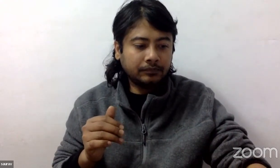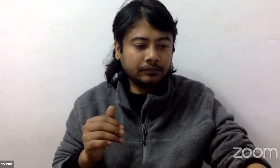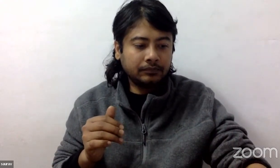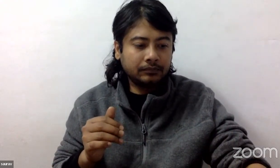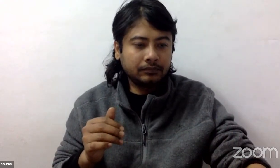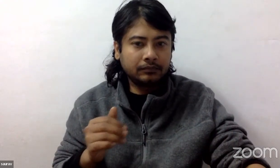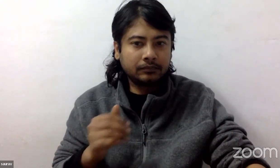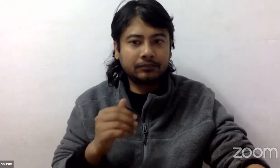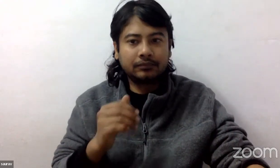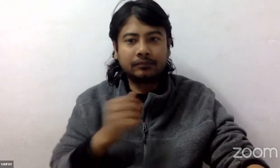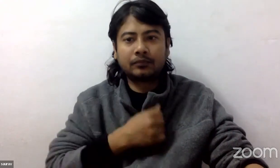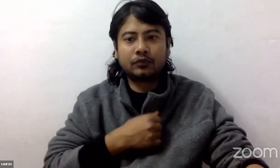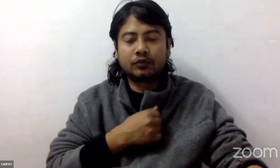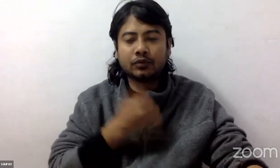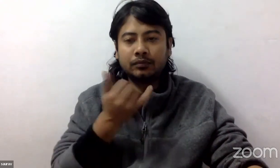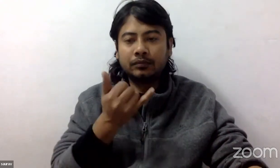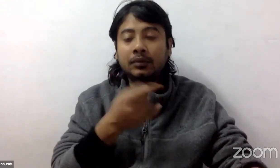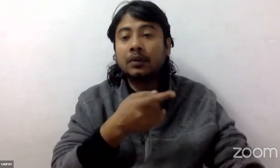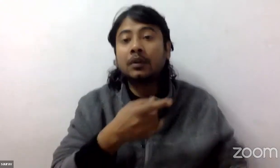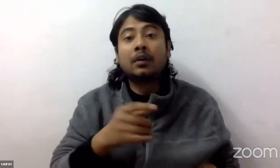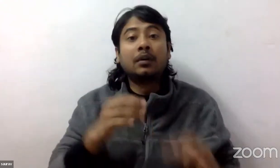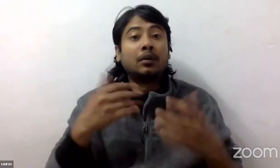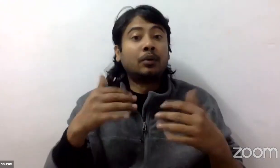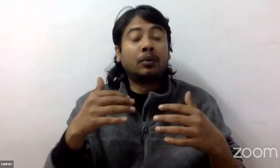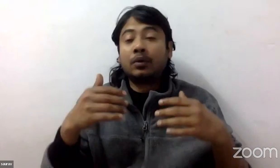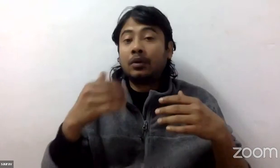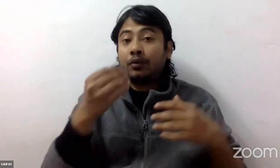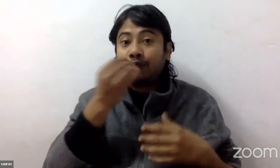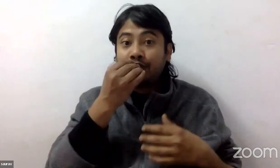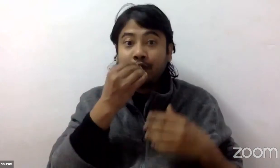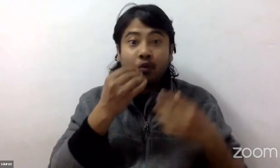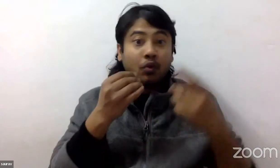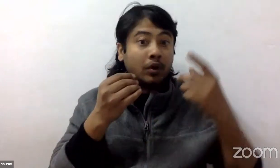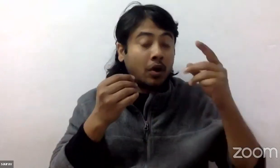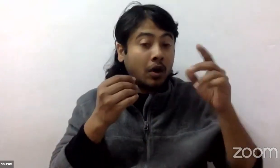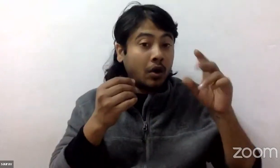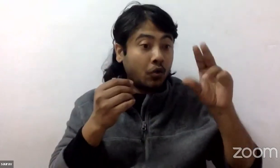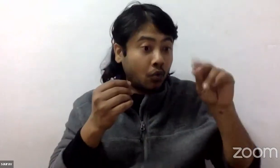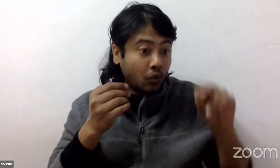Okay, so that is the big list of foods of eating and not to eat.